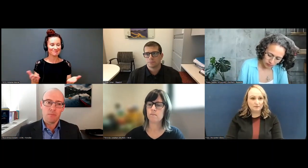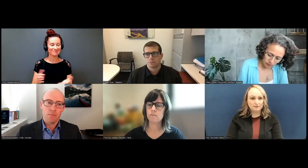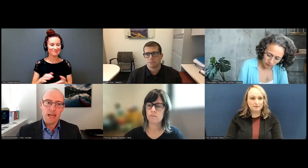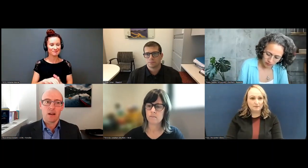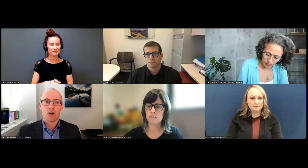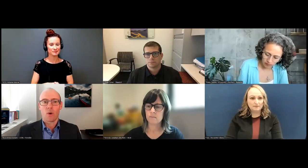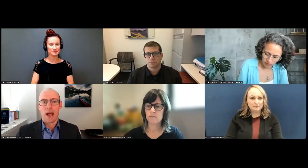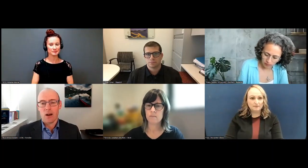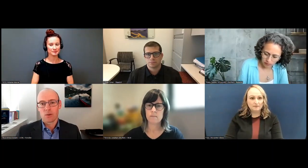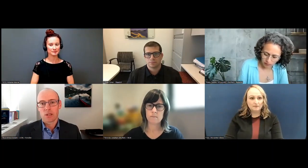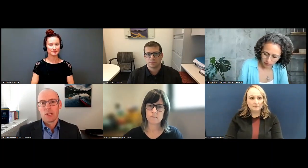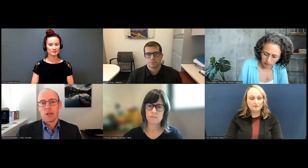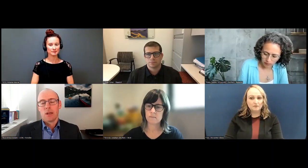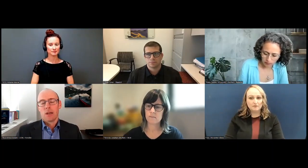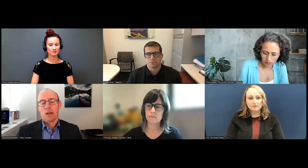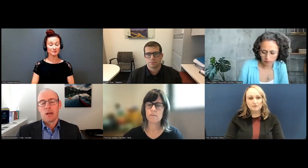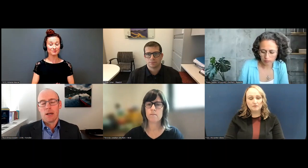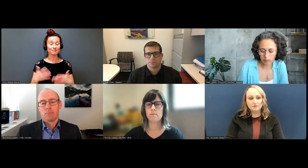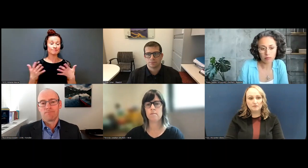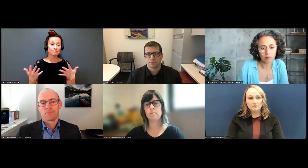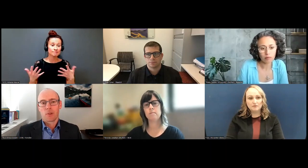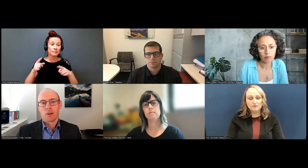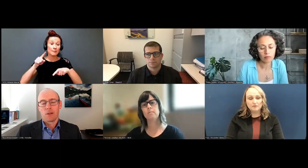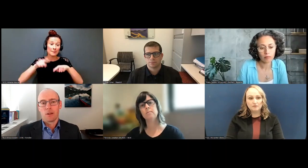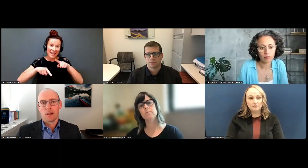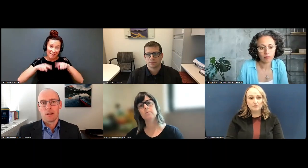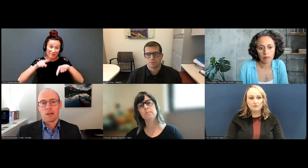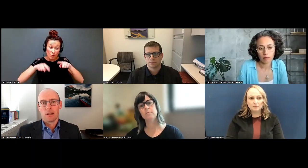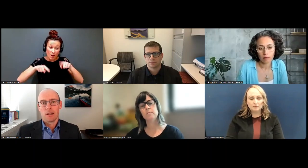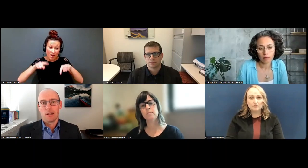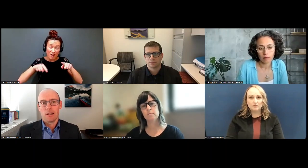with a debate around, having